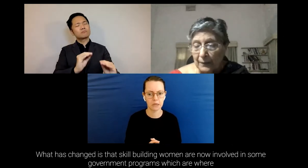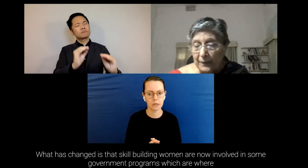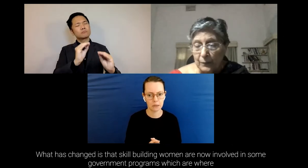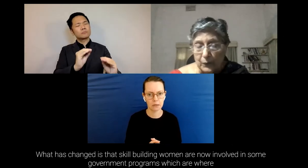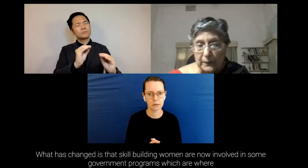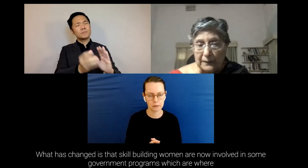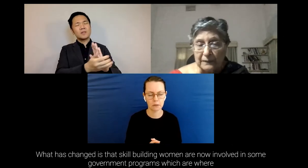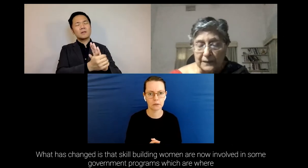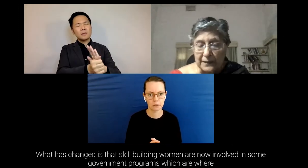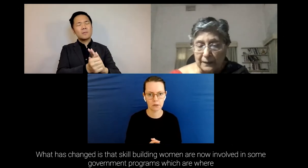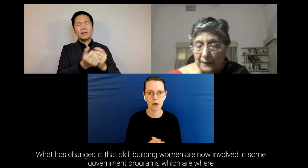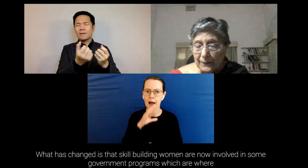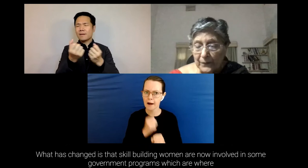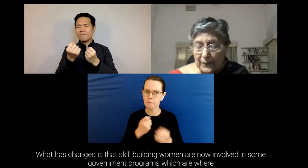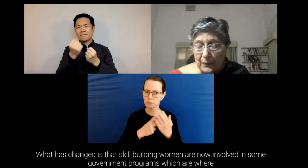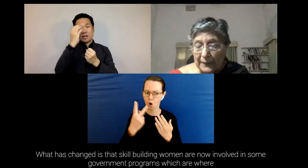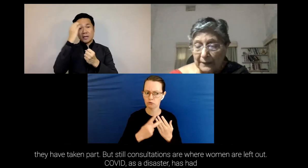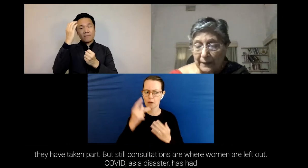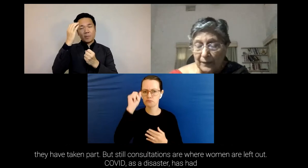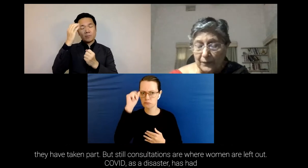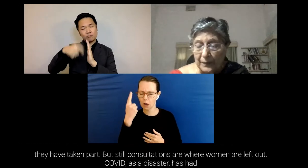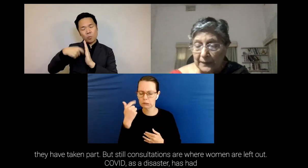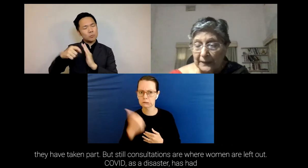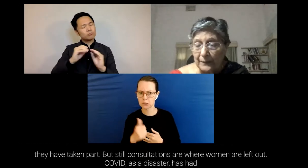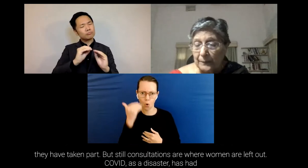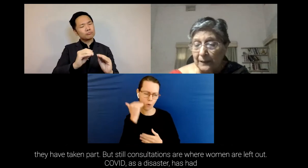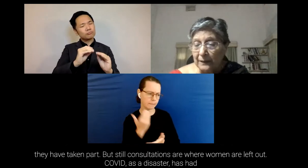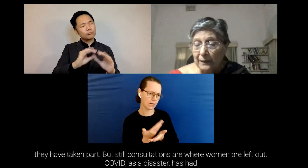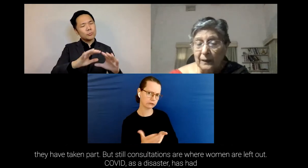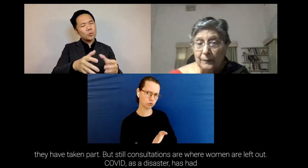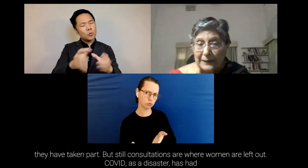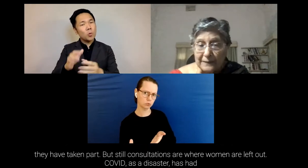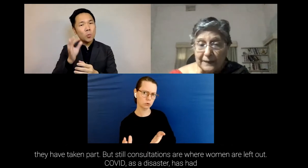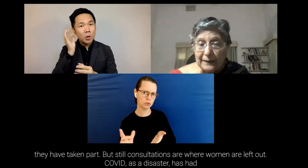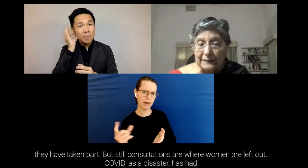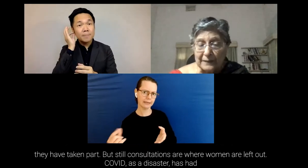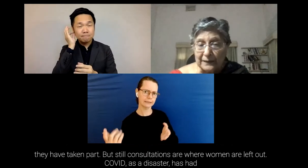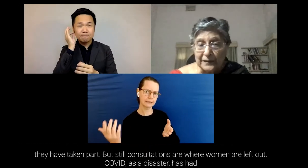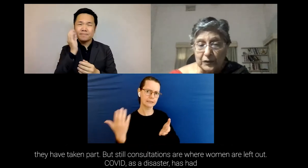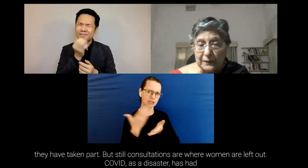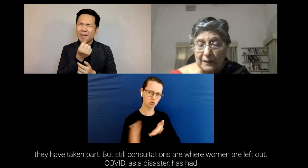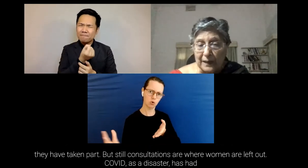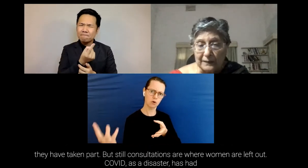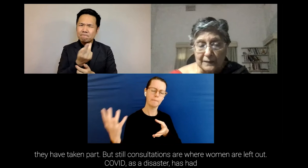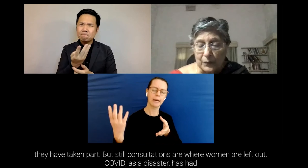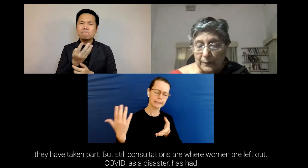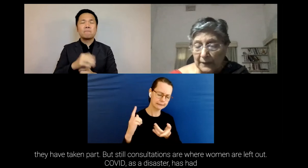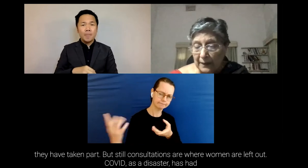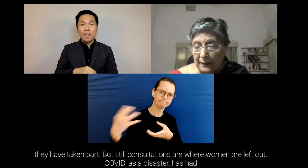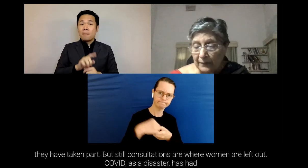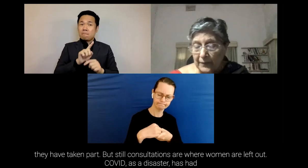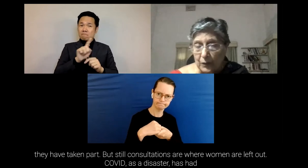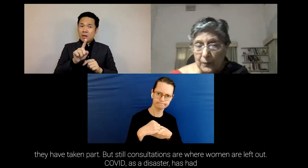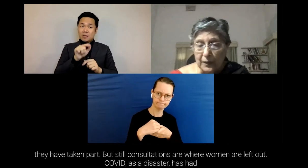some government programs which are where they have taken part, but still consultations are still, women